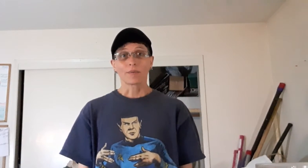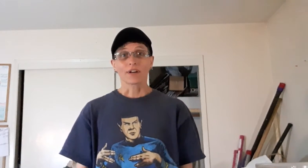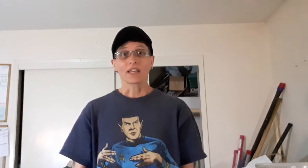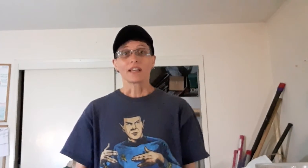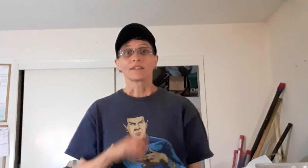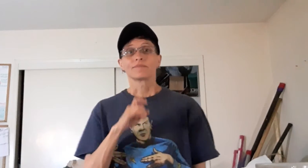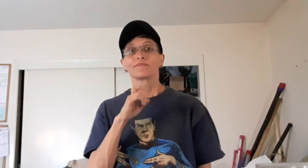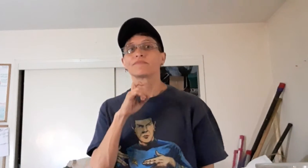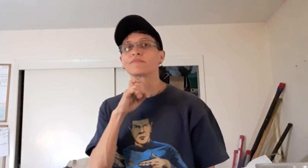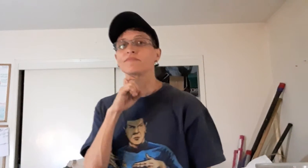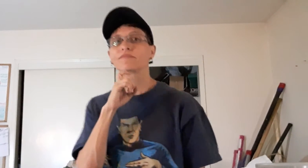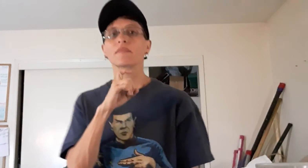Metalworking.